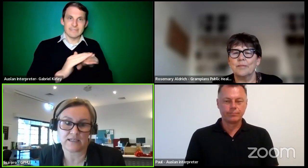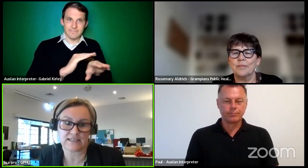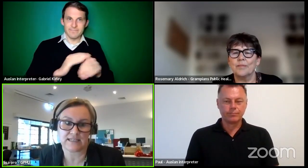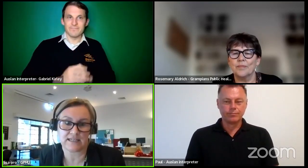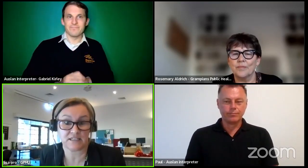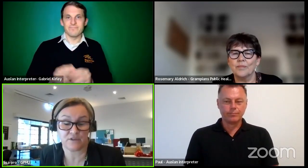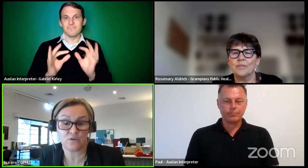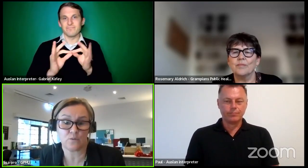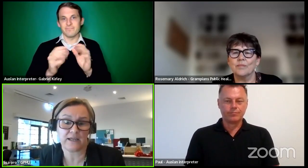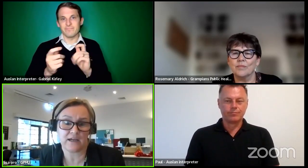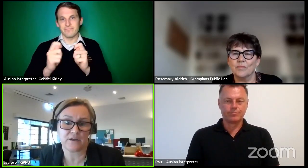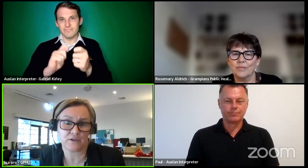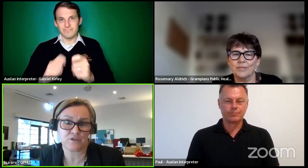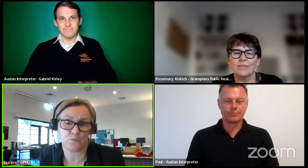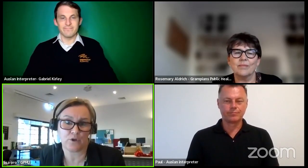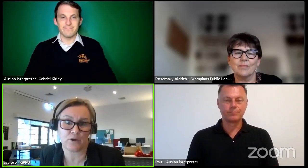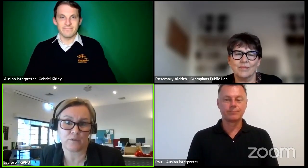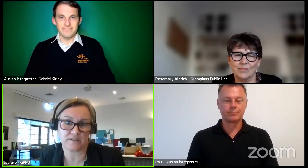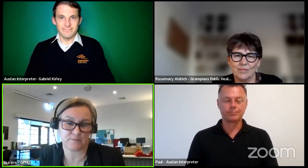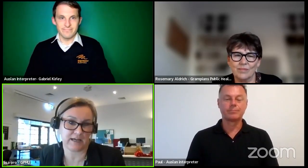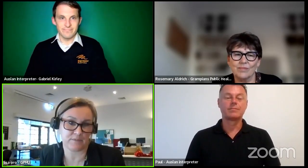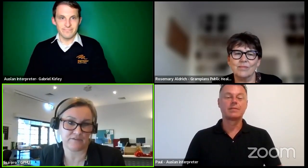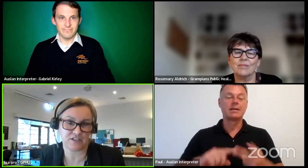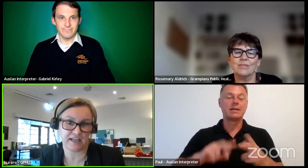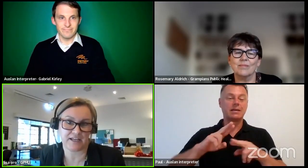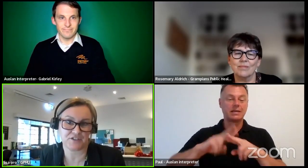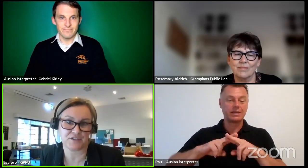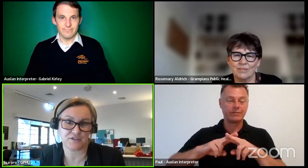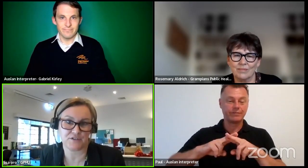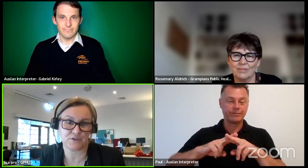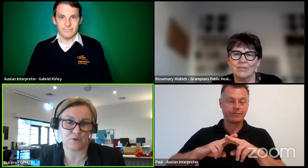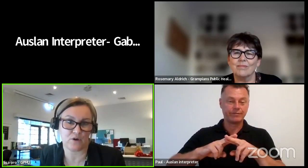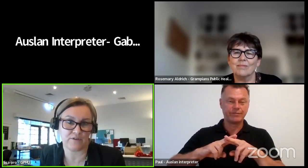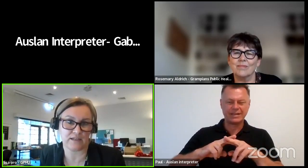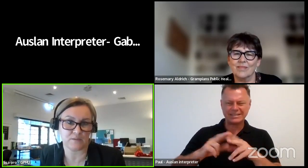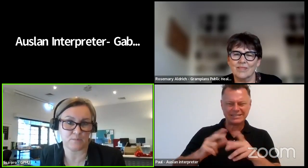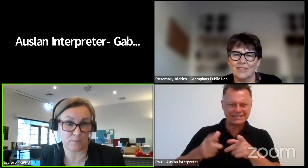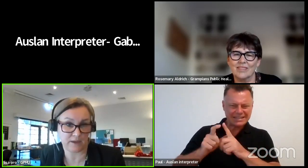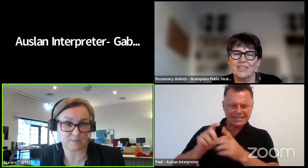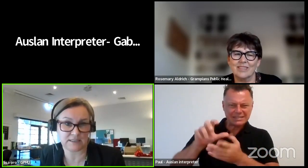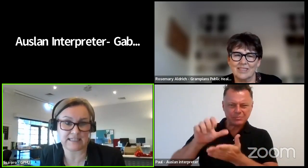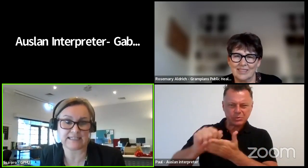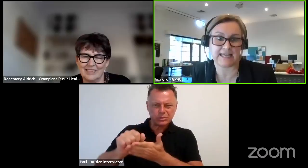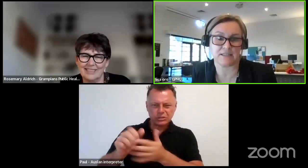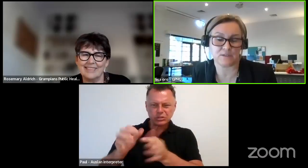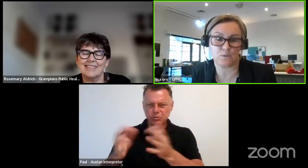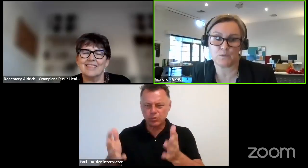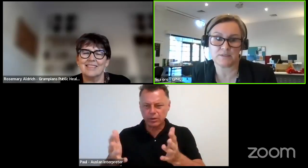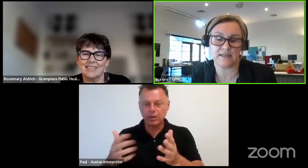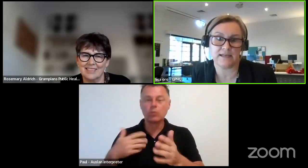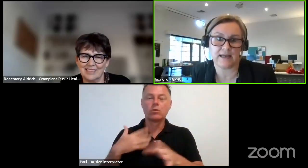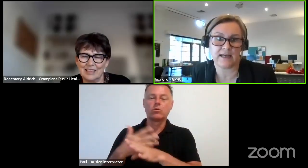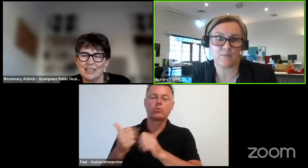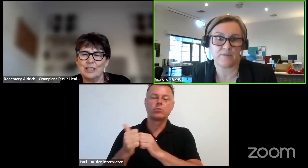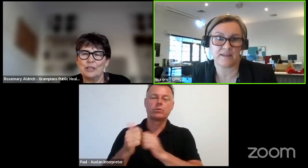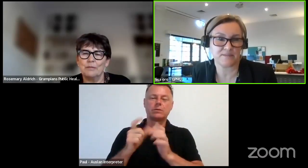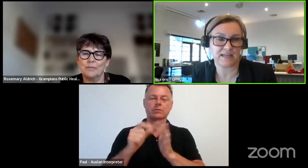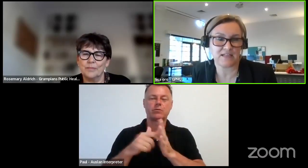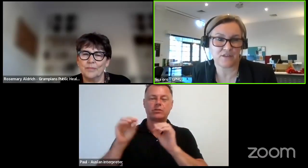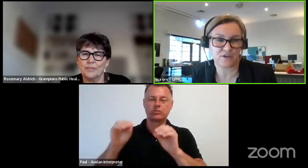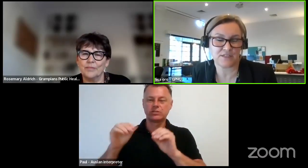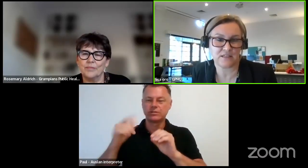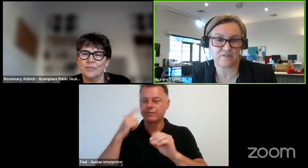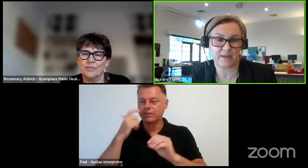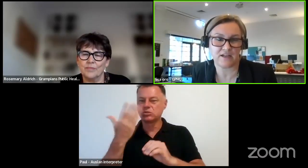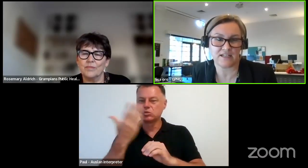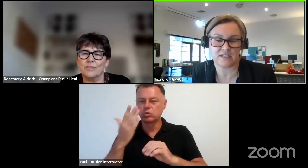where bookings are difficult, we are going to work with the Department of Education to offer some pop-up clinics at schools. There's